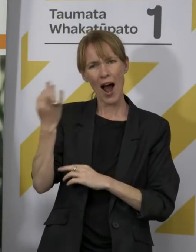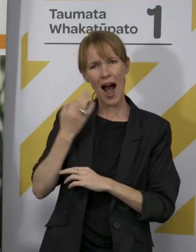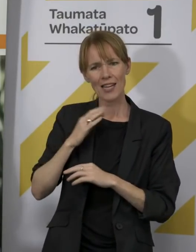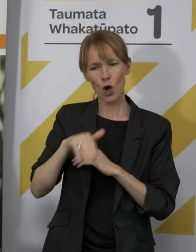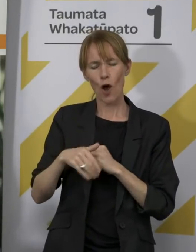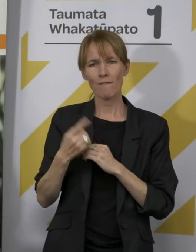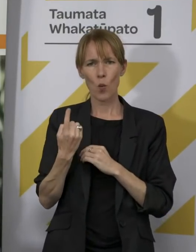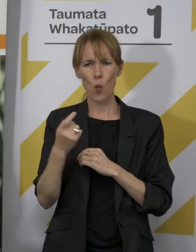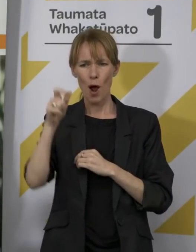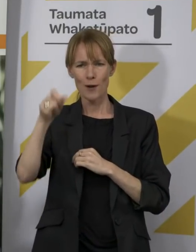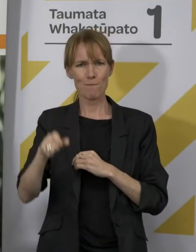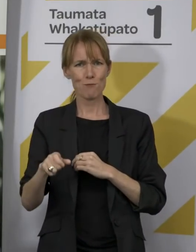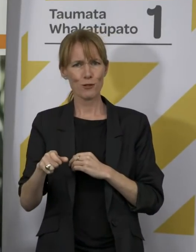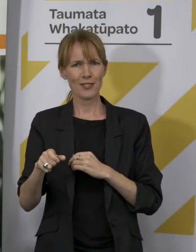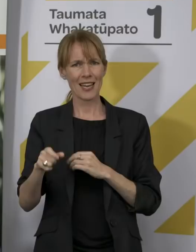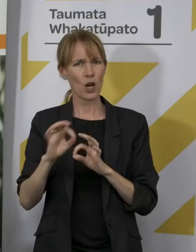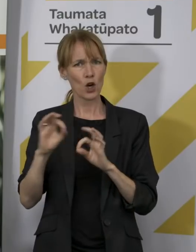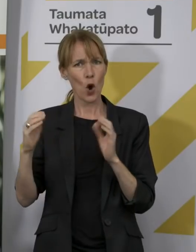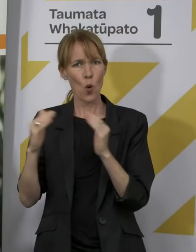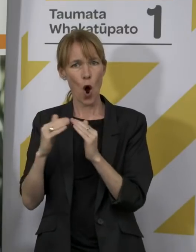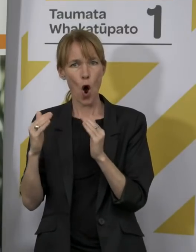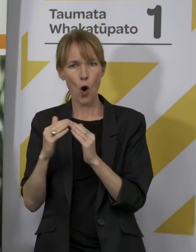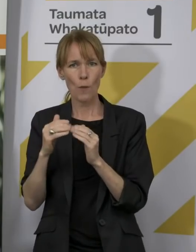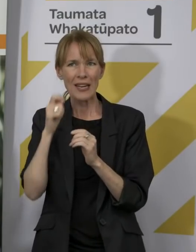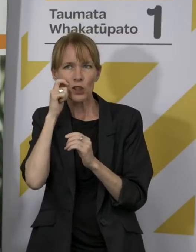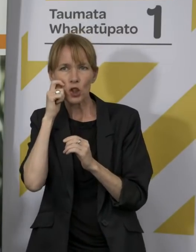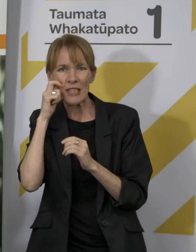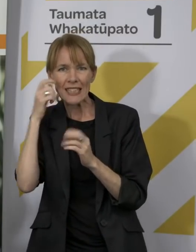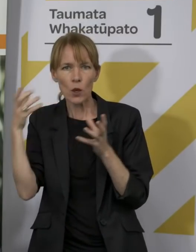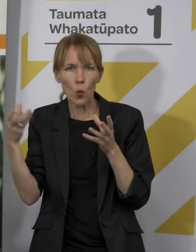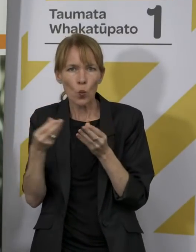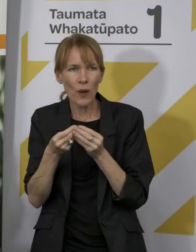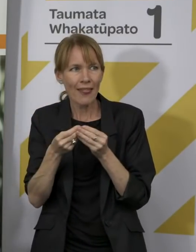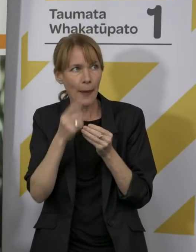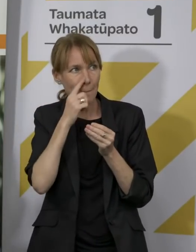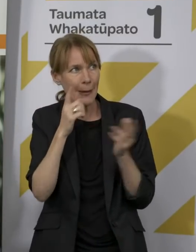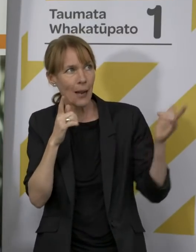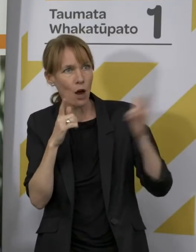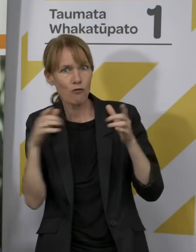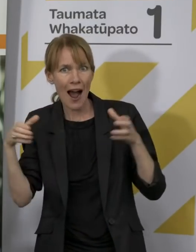time in managed isolation in Auckland. As far as we can tell,